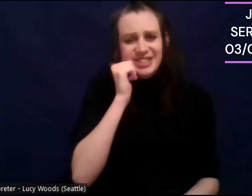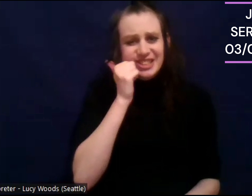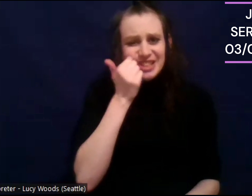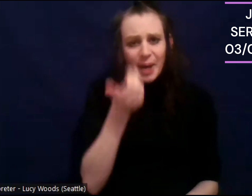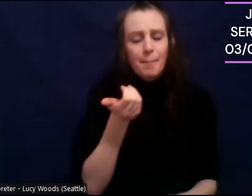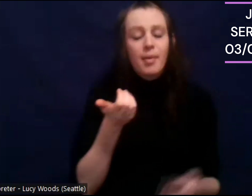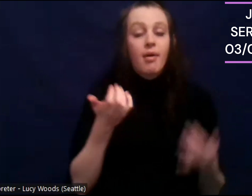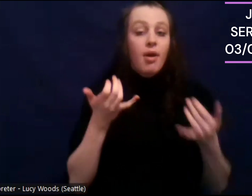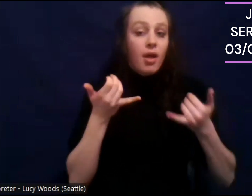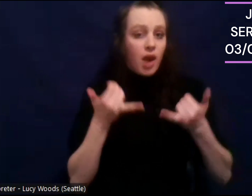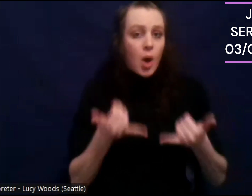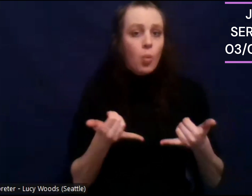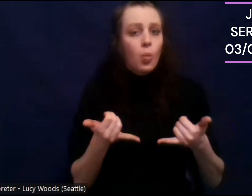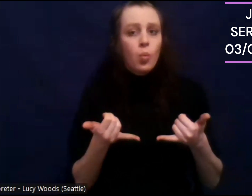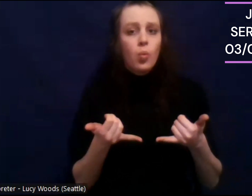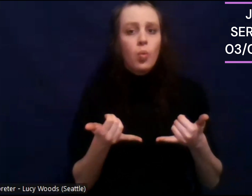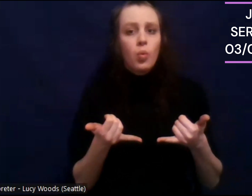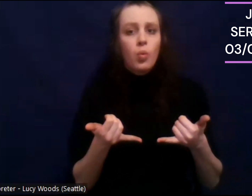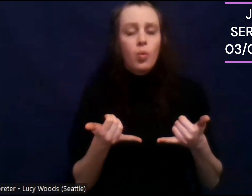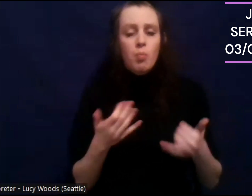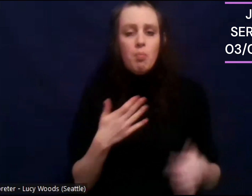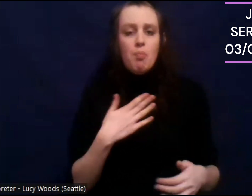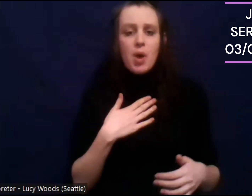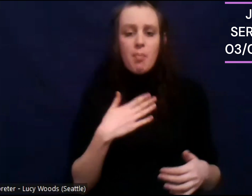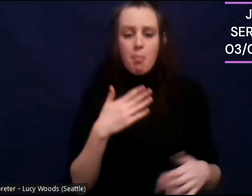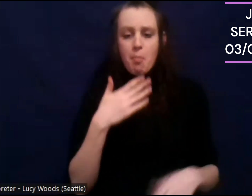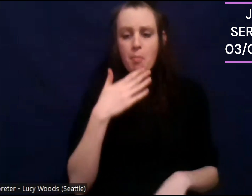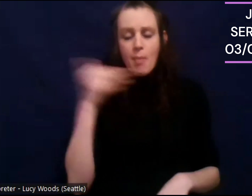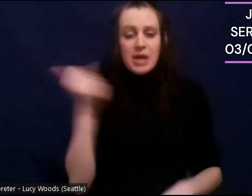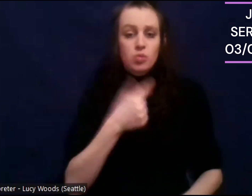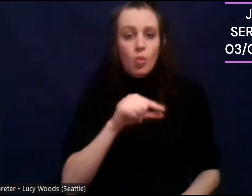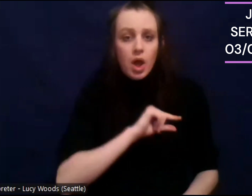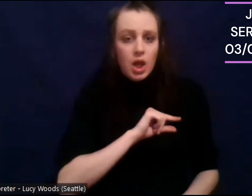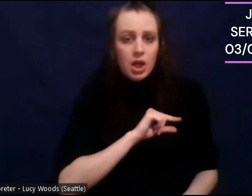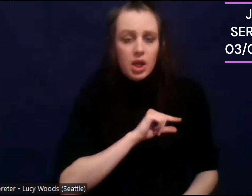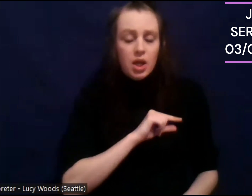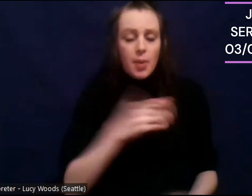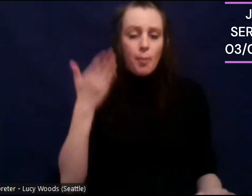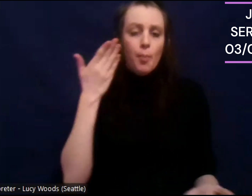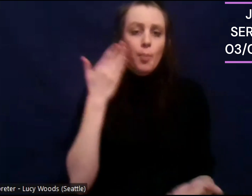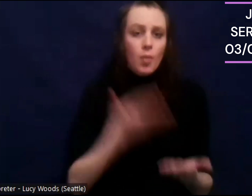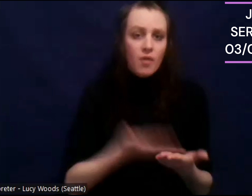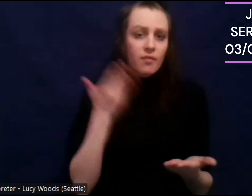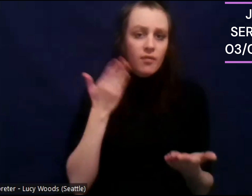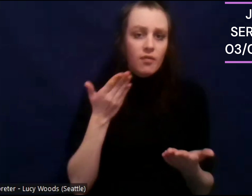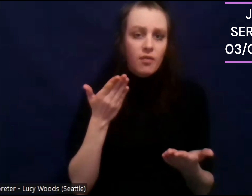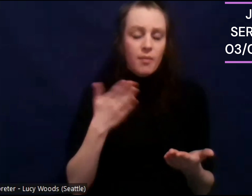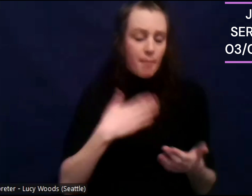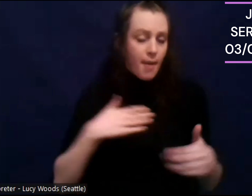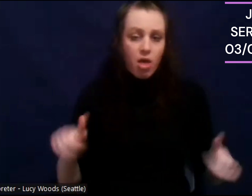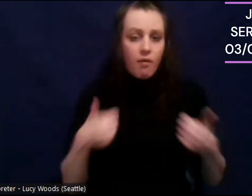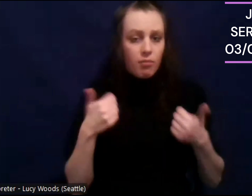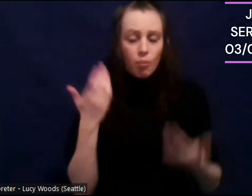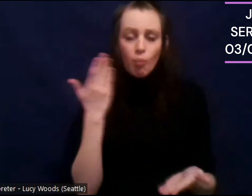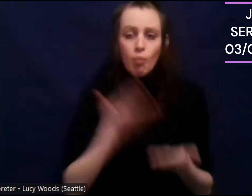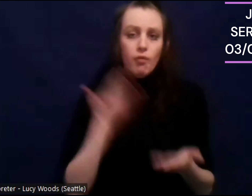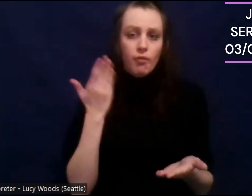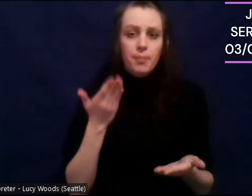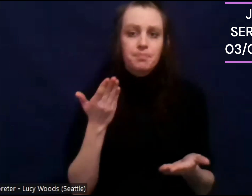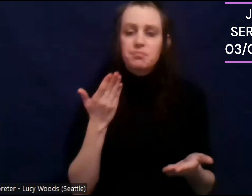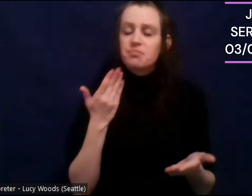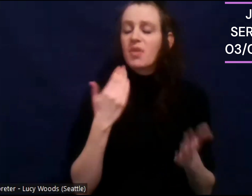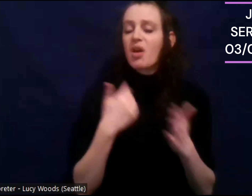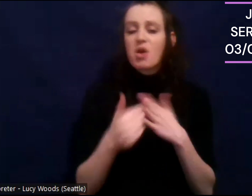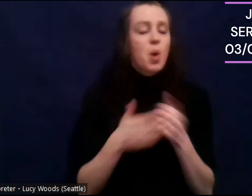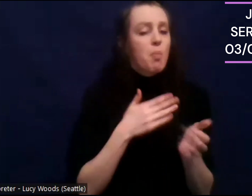become, my biggest asset, is the absolute proof in my life that no matter how long